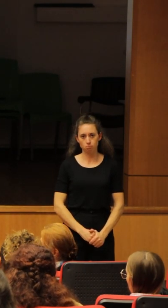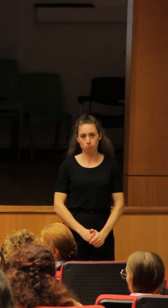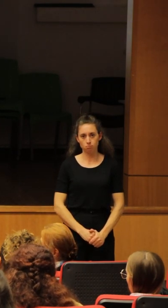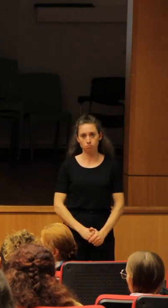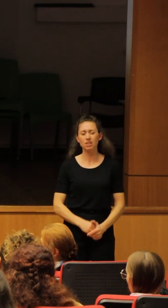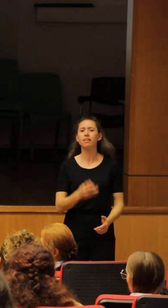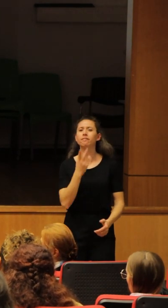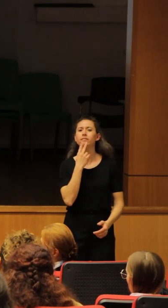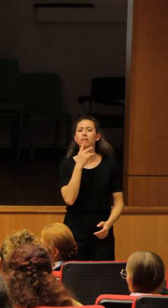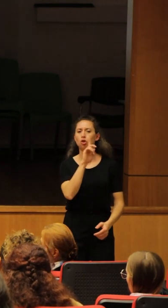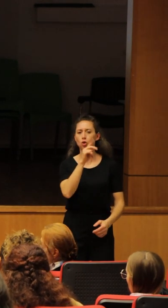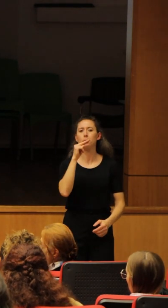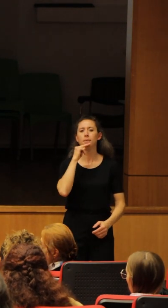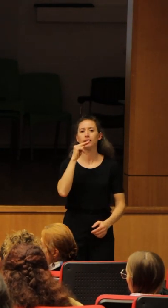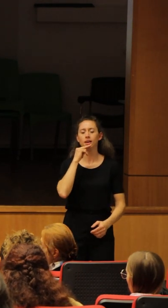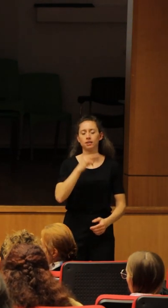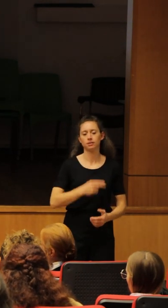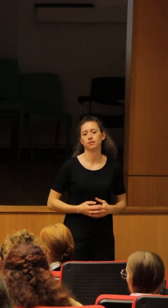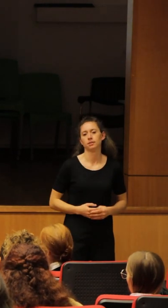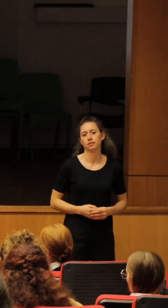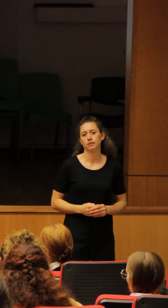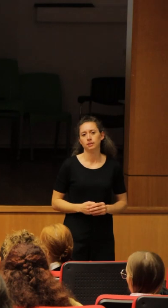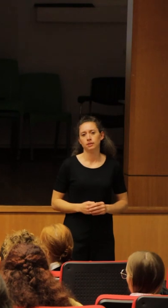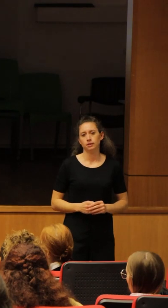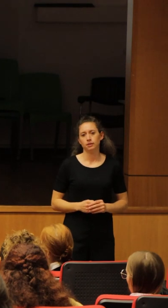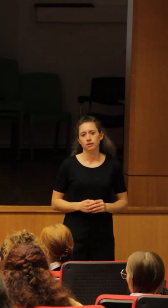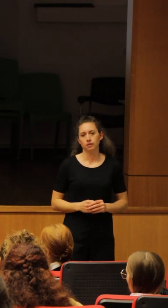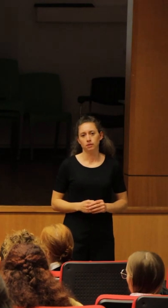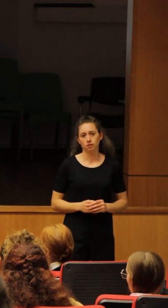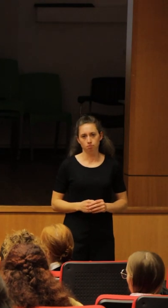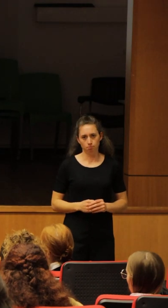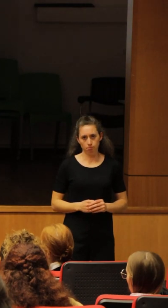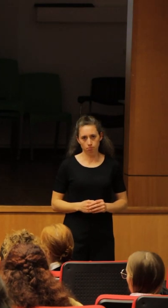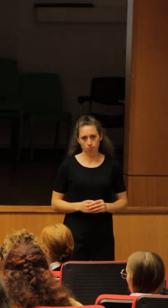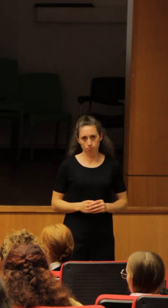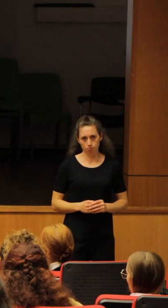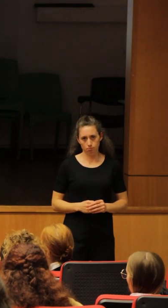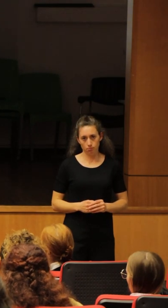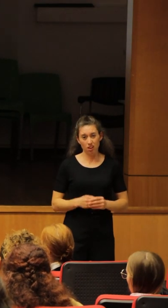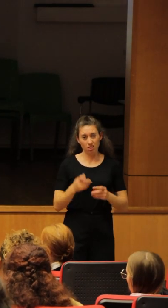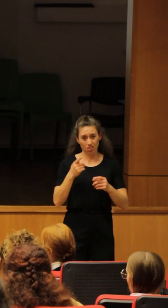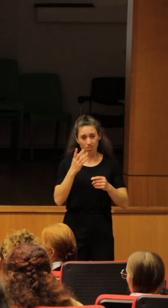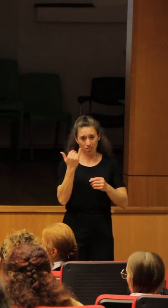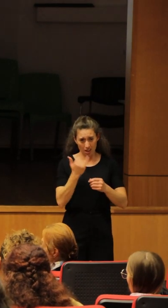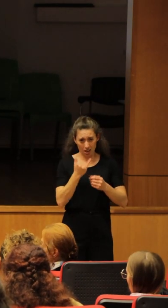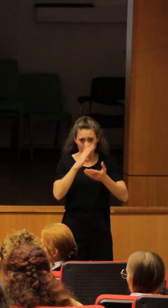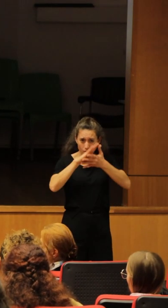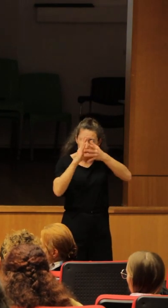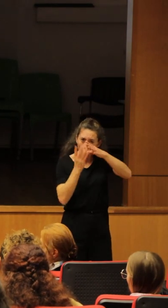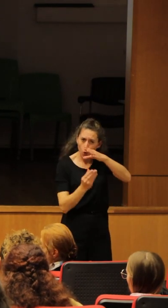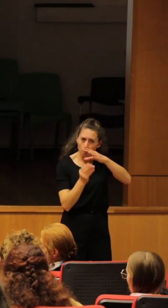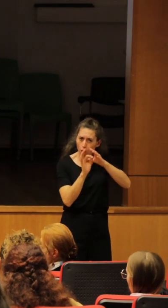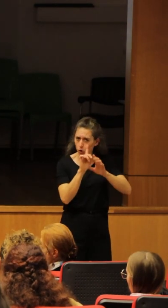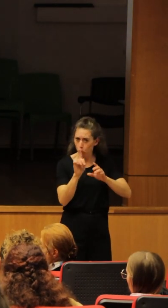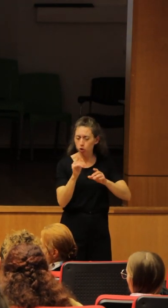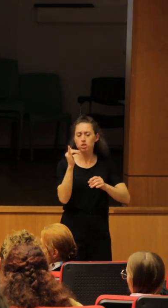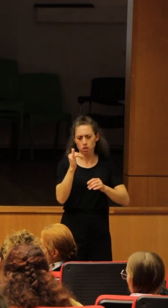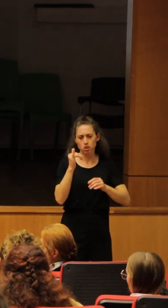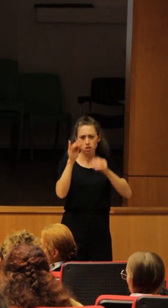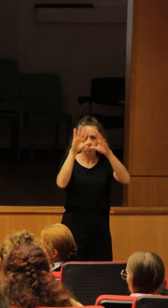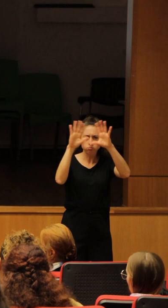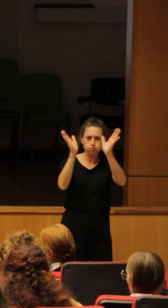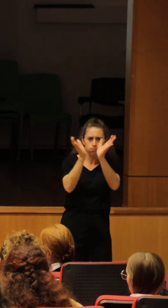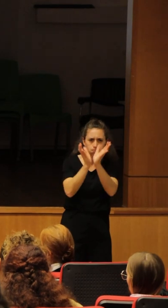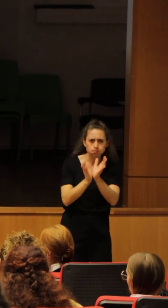De vidrio, metal. It's metal. Is it like an amorphous or is it like a figure? Tiene forma o es amorfo. No. Tiene figura. It has